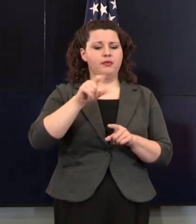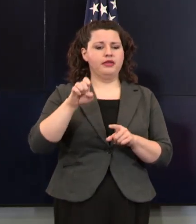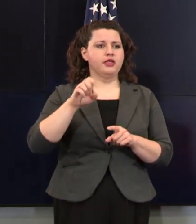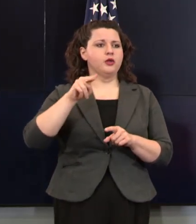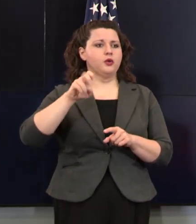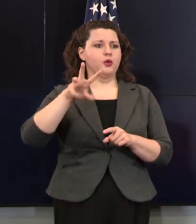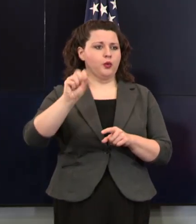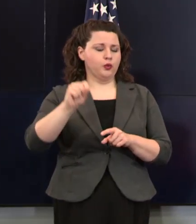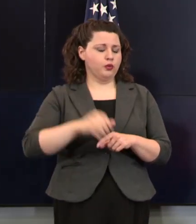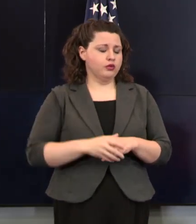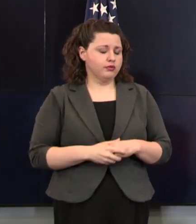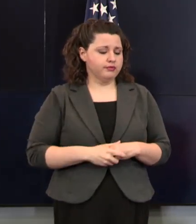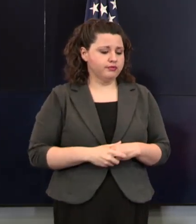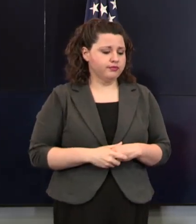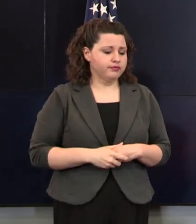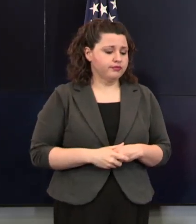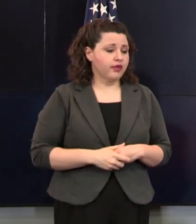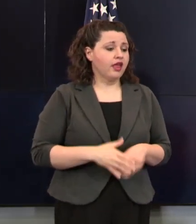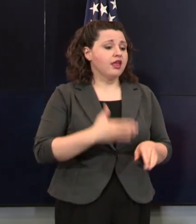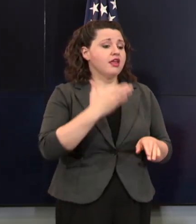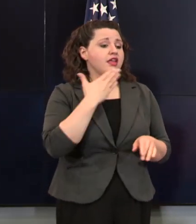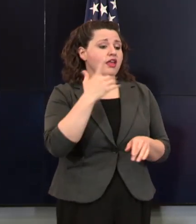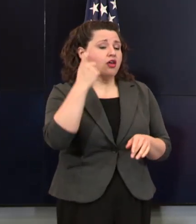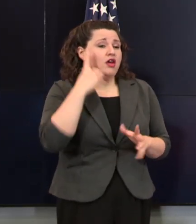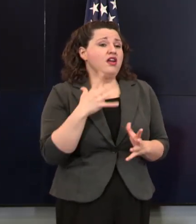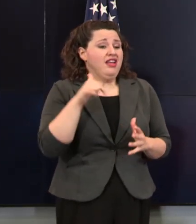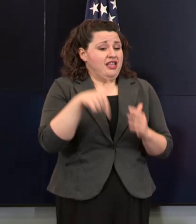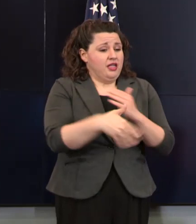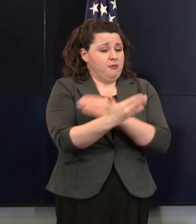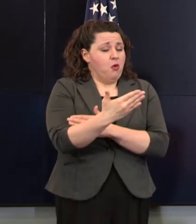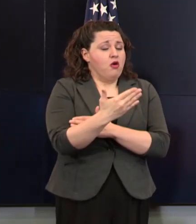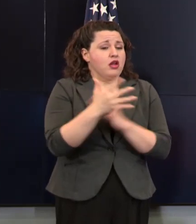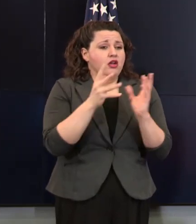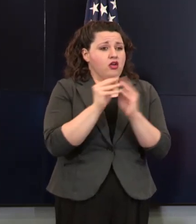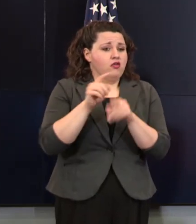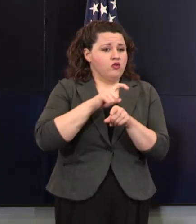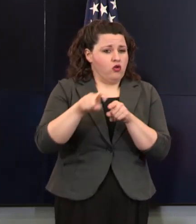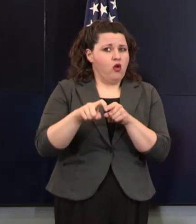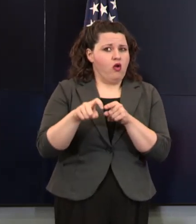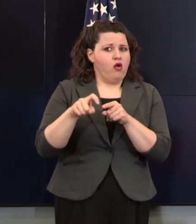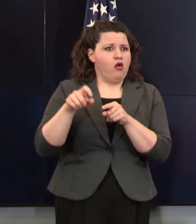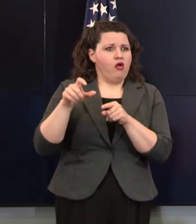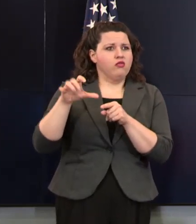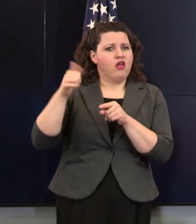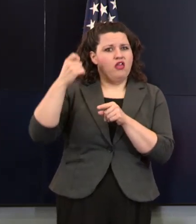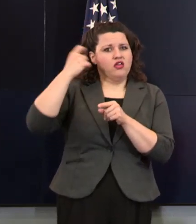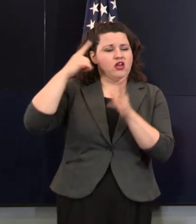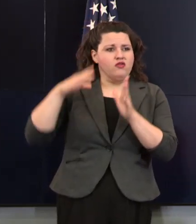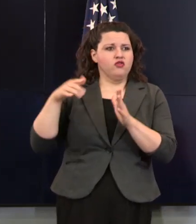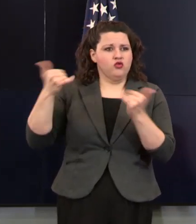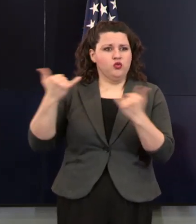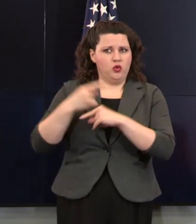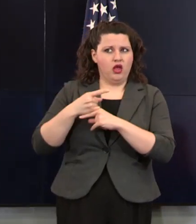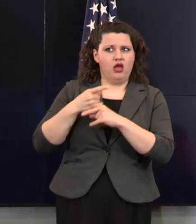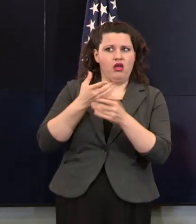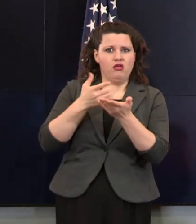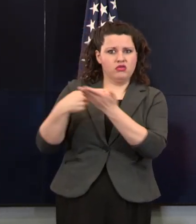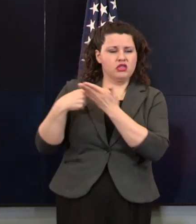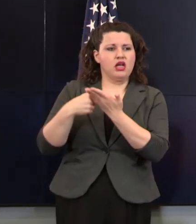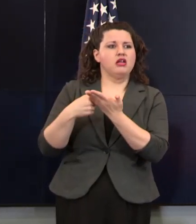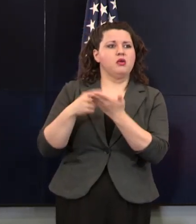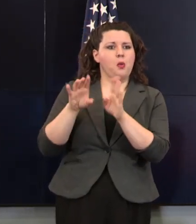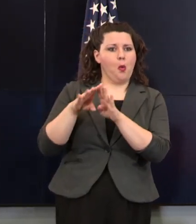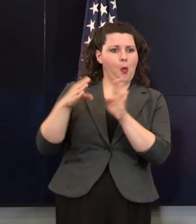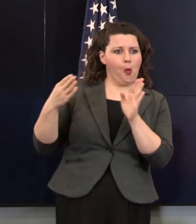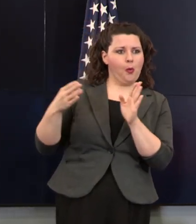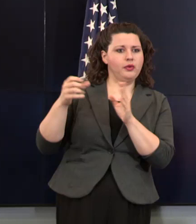Thank you, Governor. You said this morning on a conference call with other governors talking about reopening strategies that the next